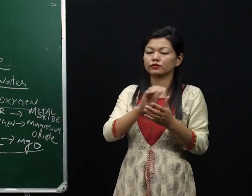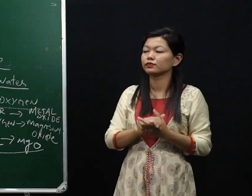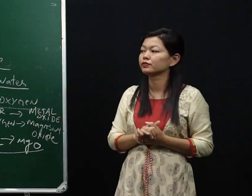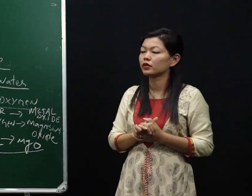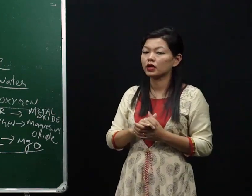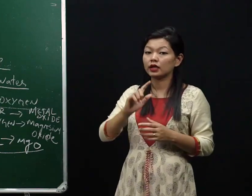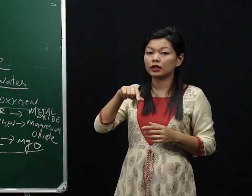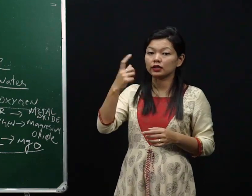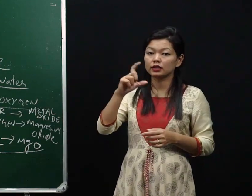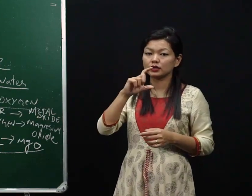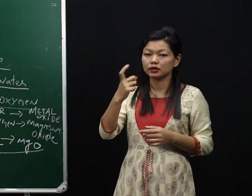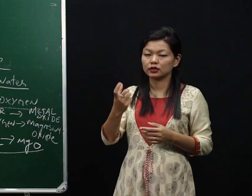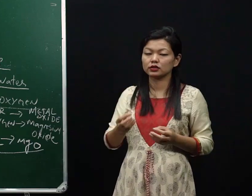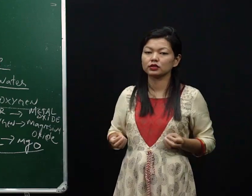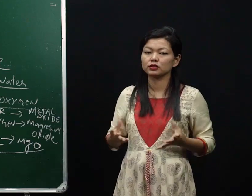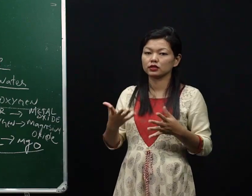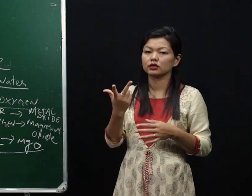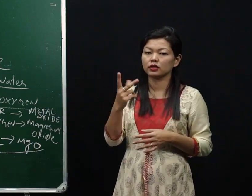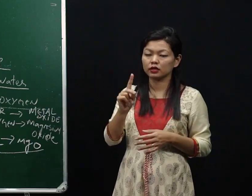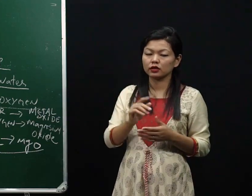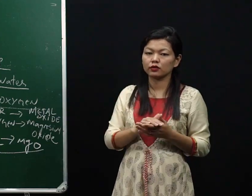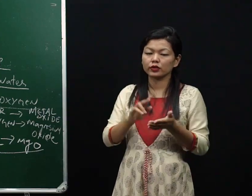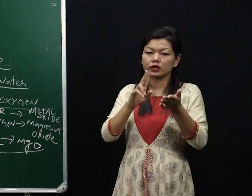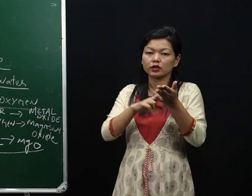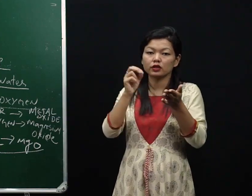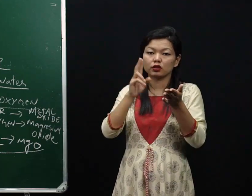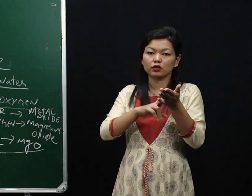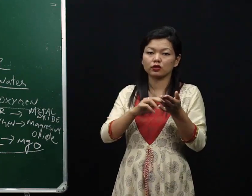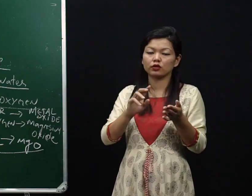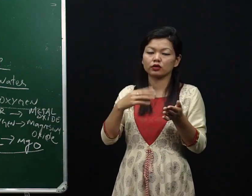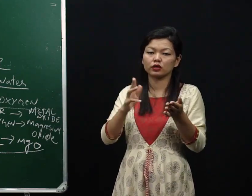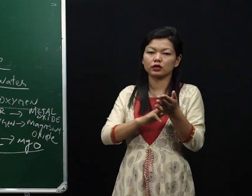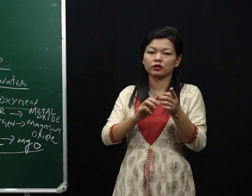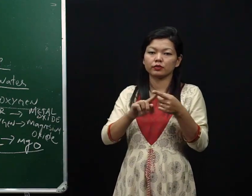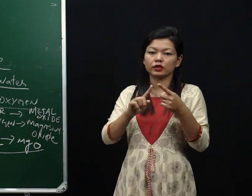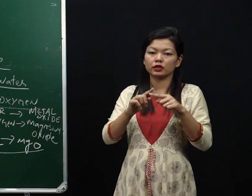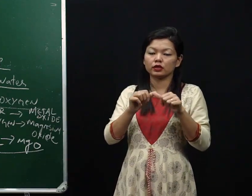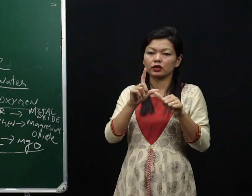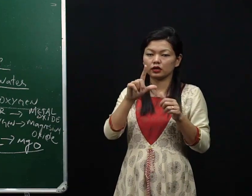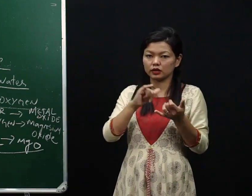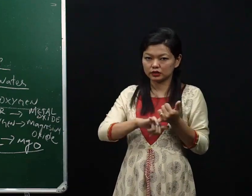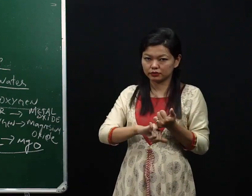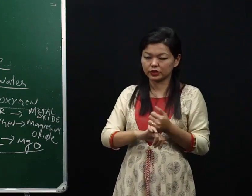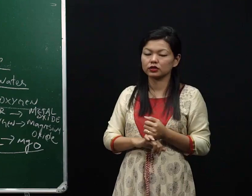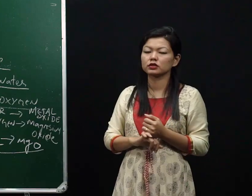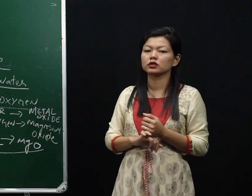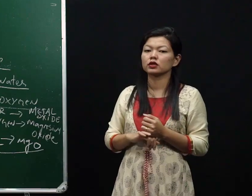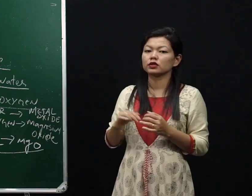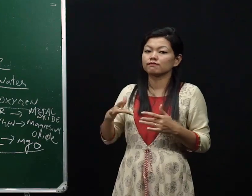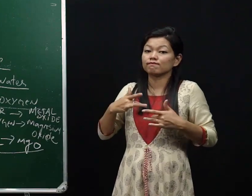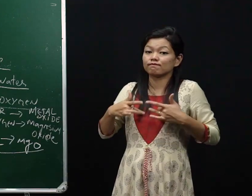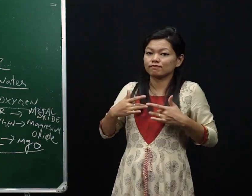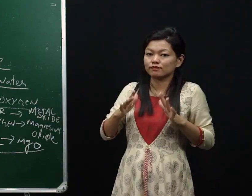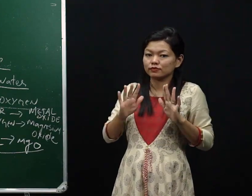in the next class, we are going to start with a reaction of non-metals reacting with oxygen, okay? And that is also going to be very interesting,